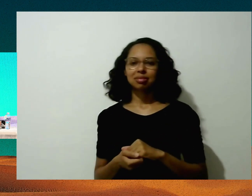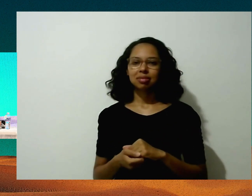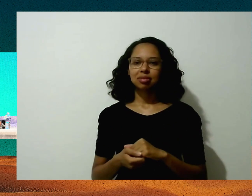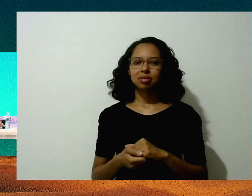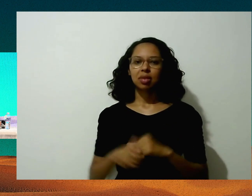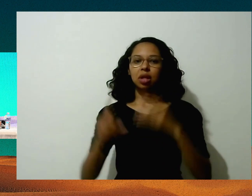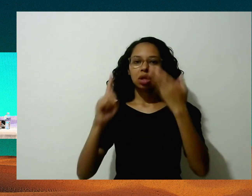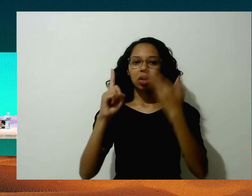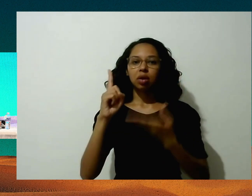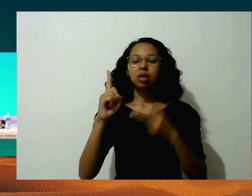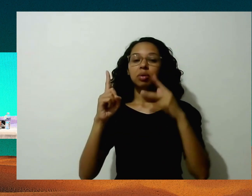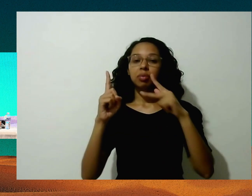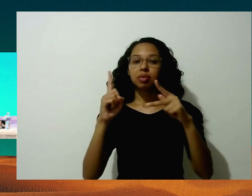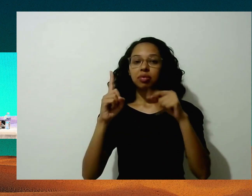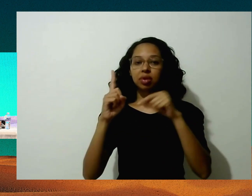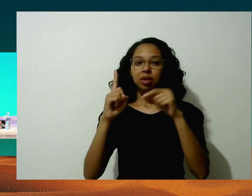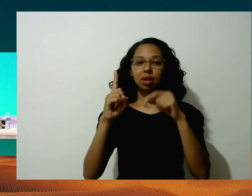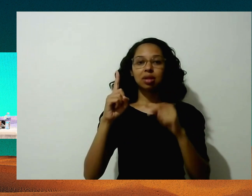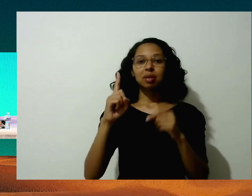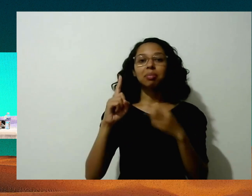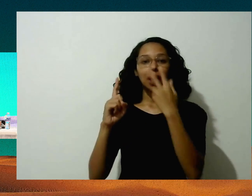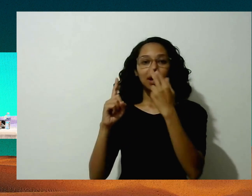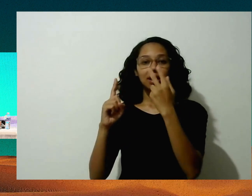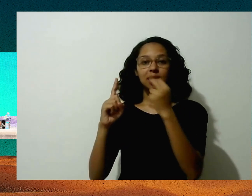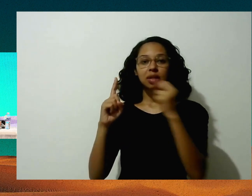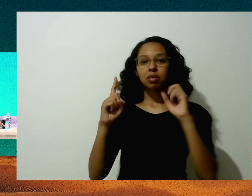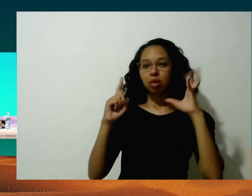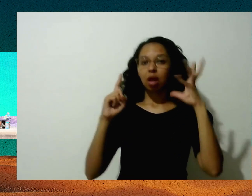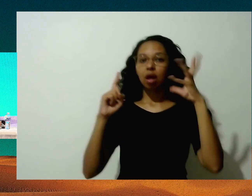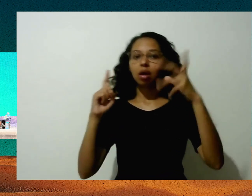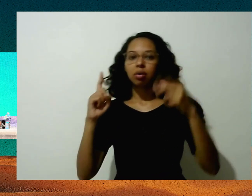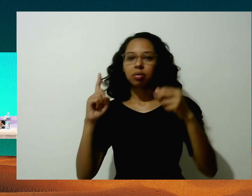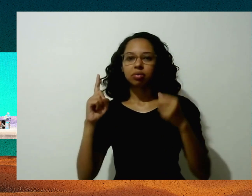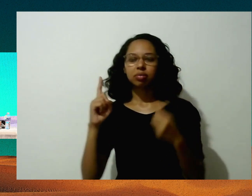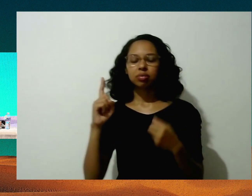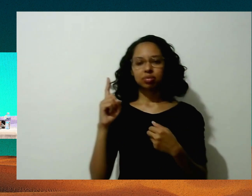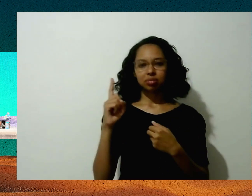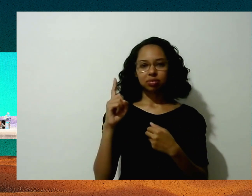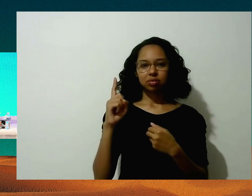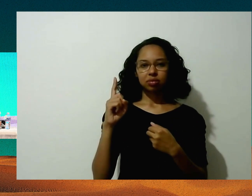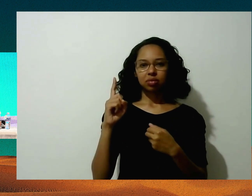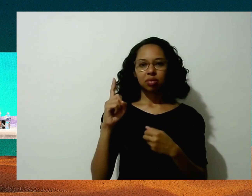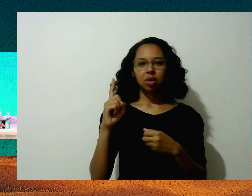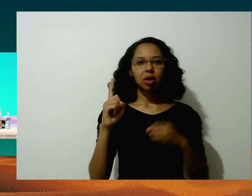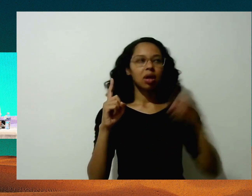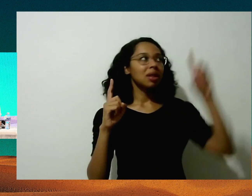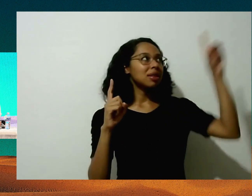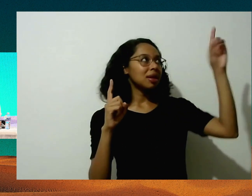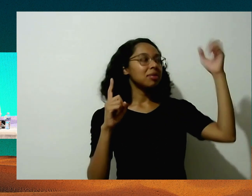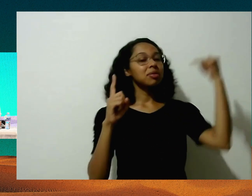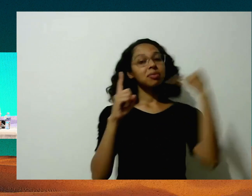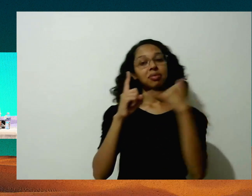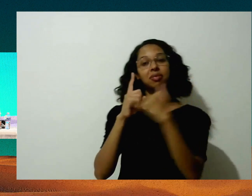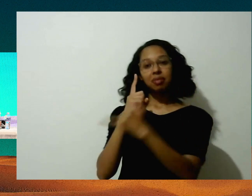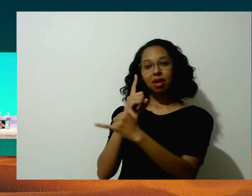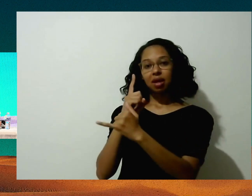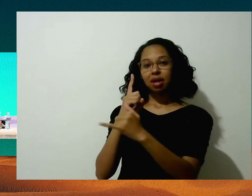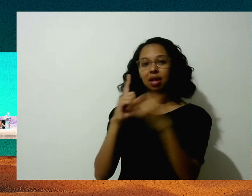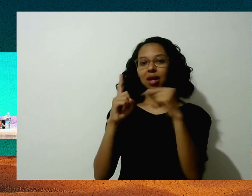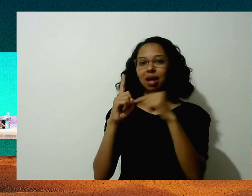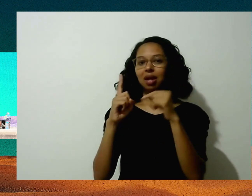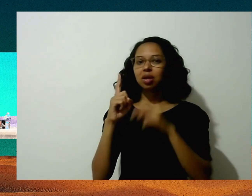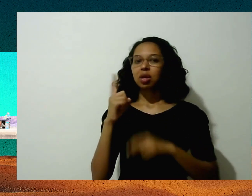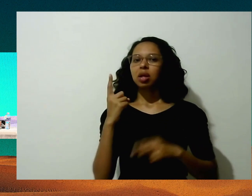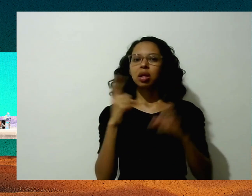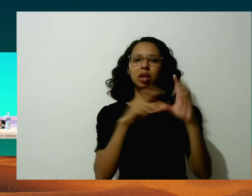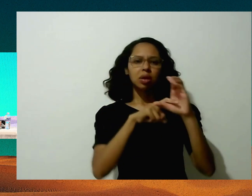works. Não é a palavra daquele profeta, mas é a palavra de Deus. It is not the word of that prophet, but it is God's